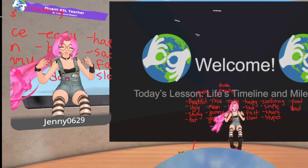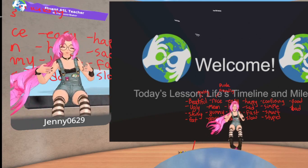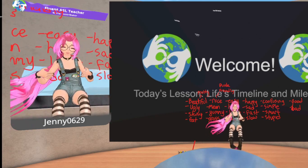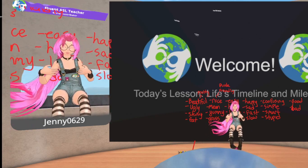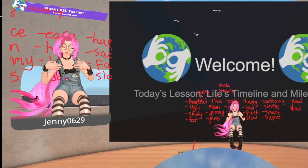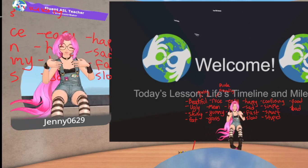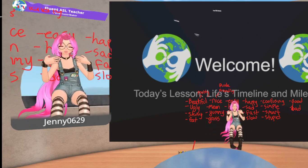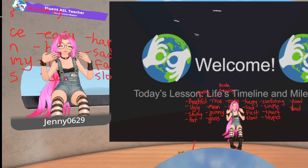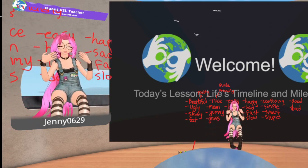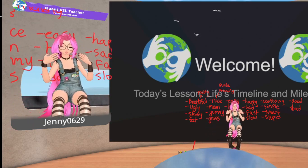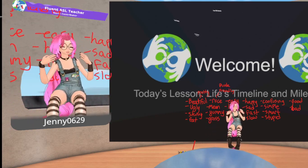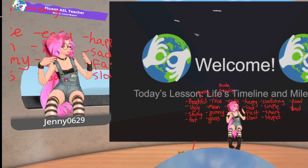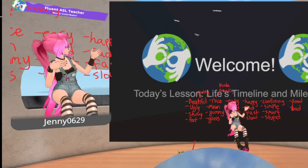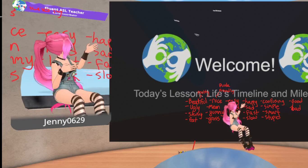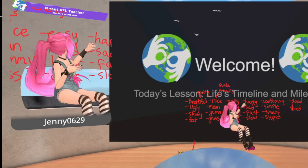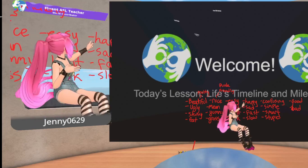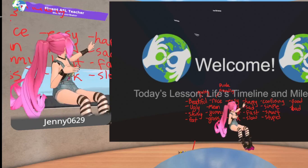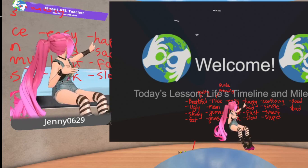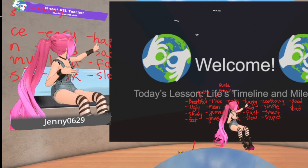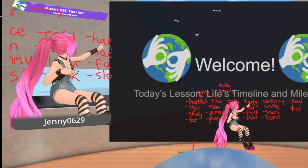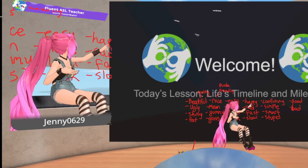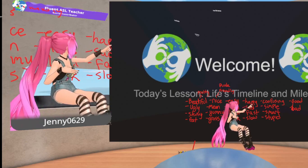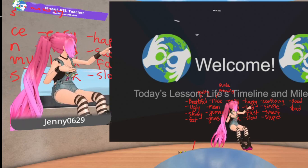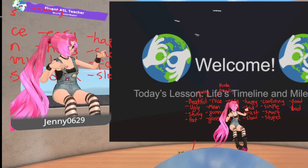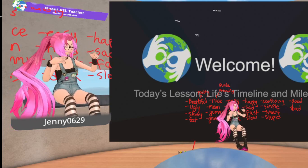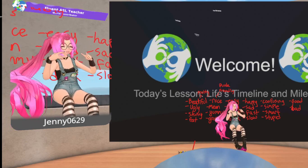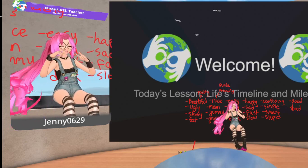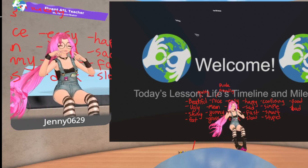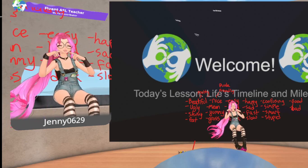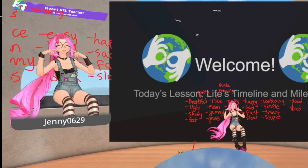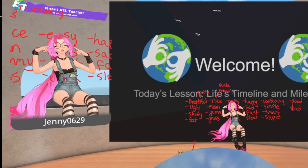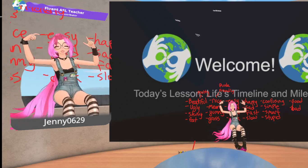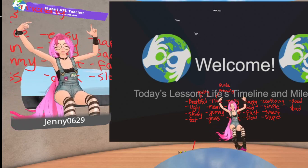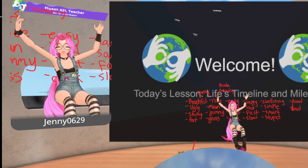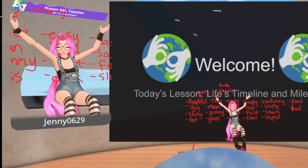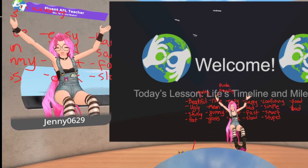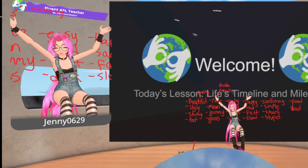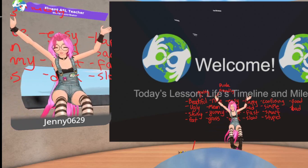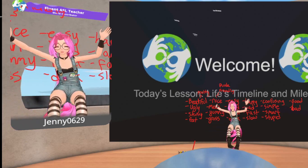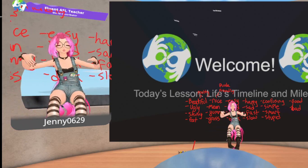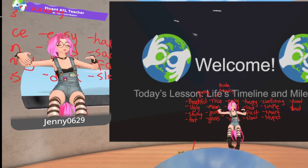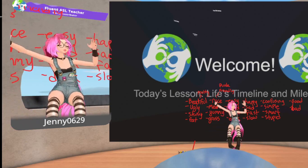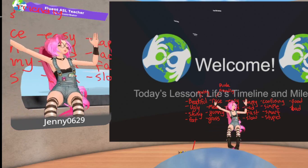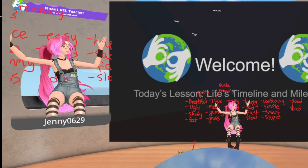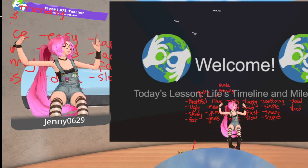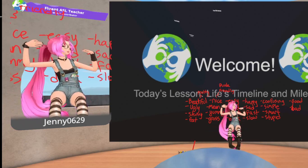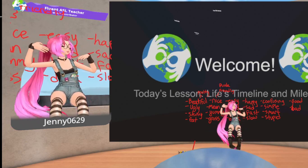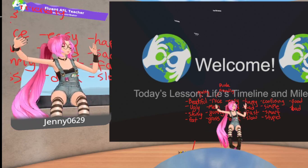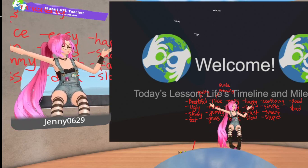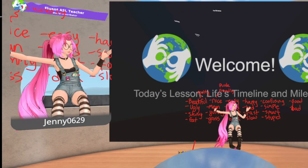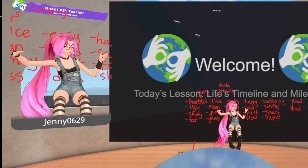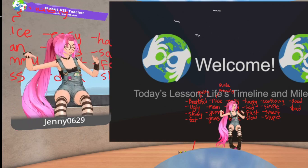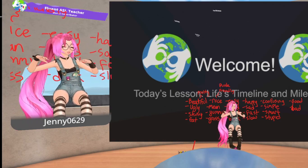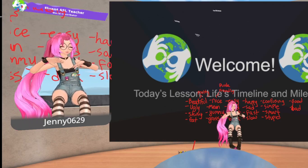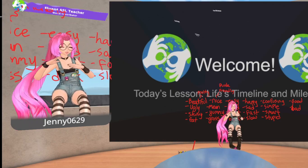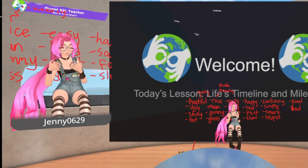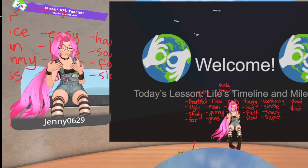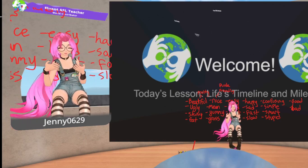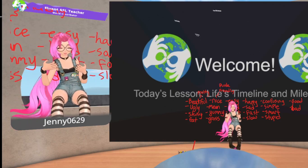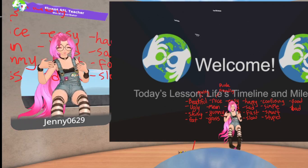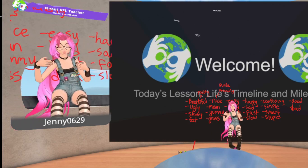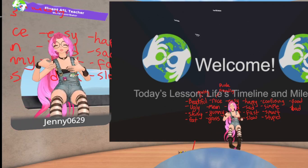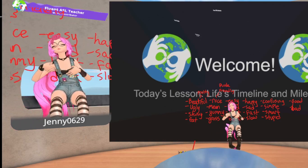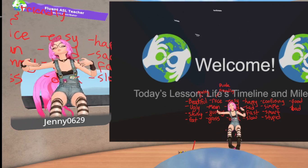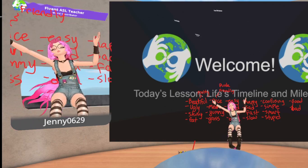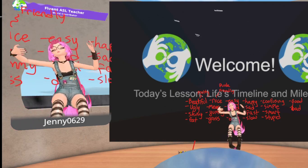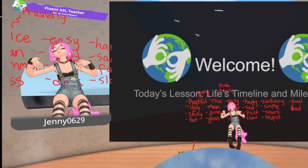you wanna really exaggerate. And like if you're really happy, you can make a really big smile and really exaggerate it. And that's saying how